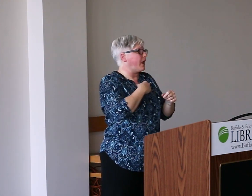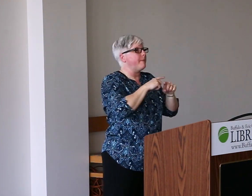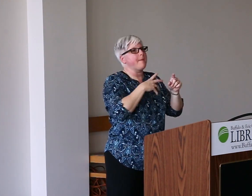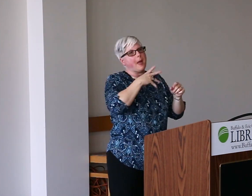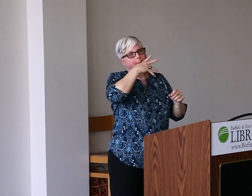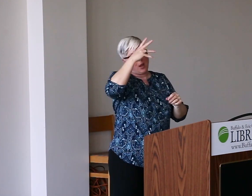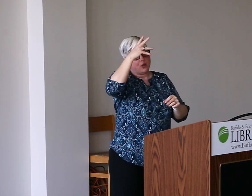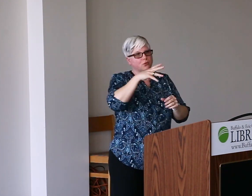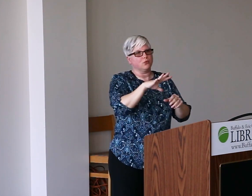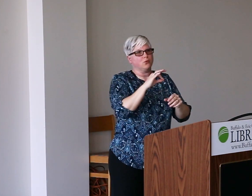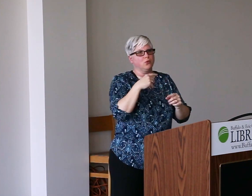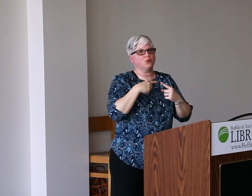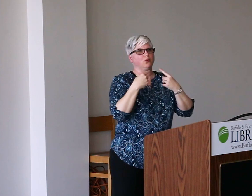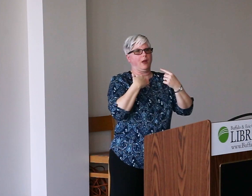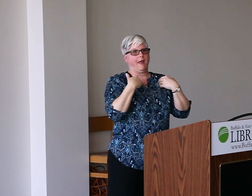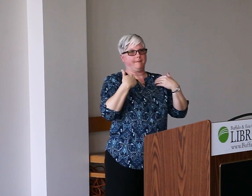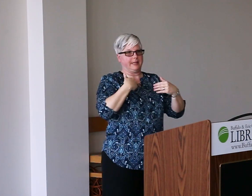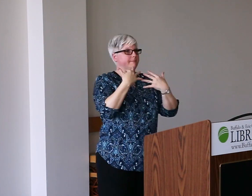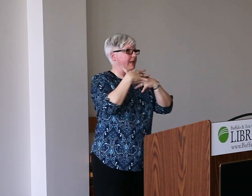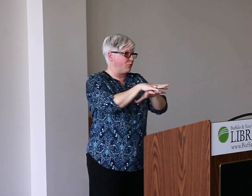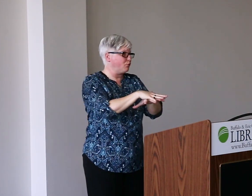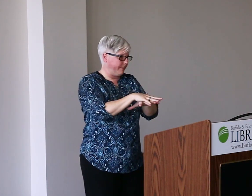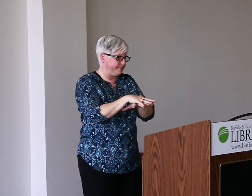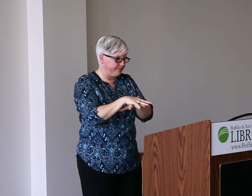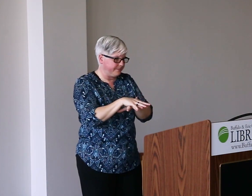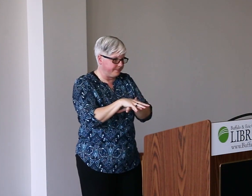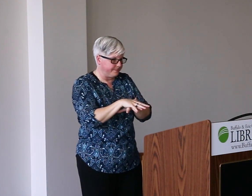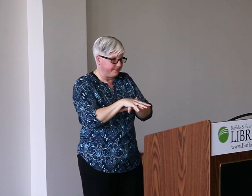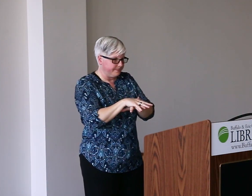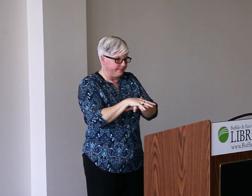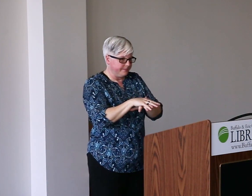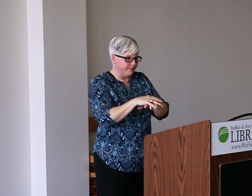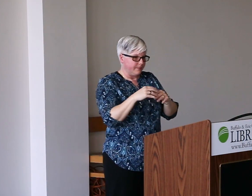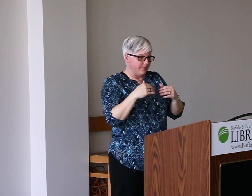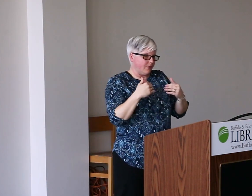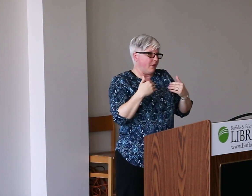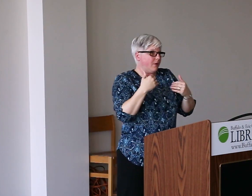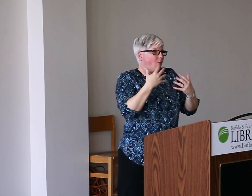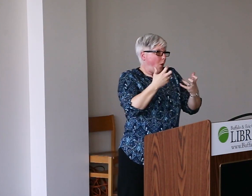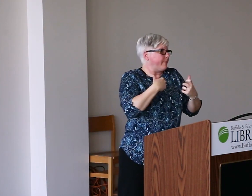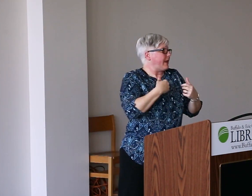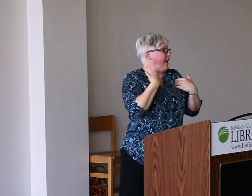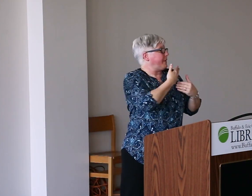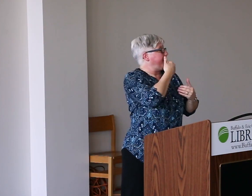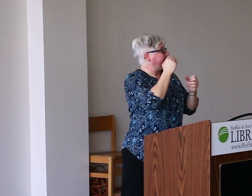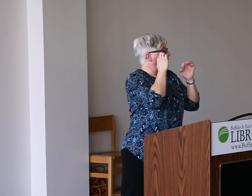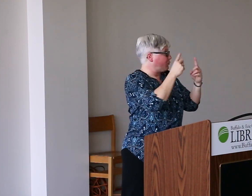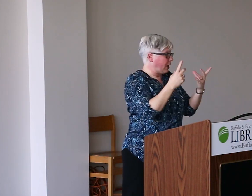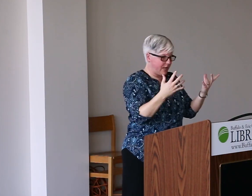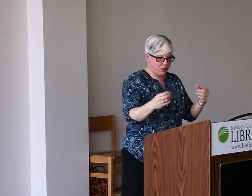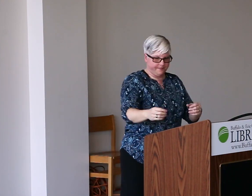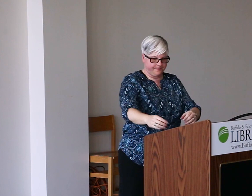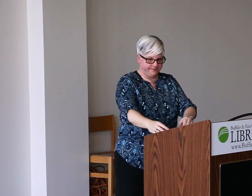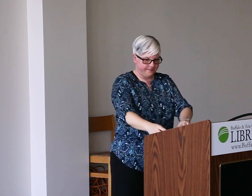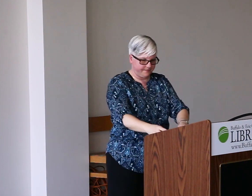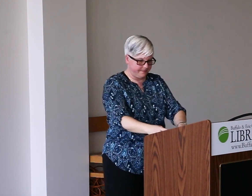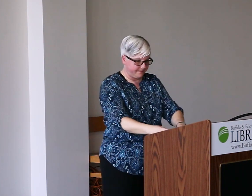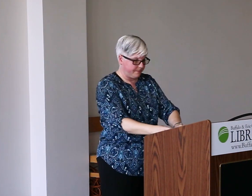They do have deaf schools in Canada, but they chose to have me mainstreamed in the hearing school. They wanted me to have the best education.